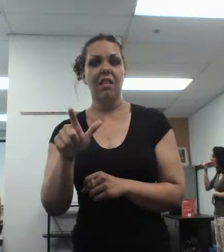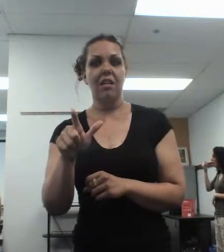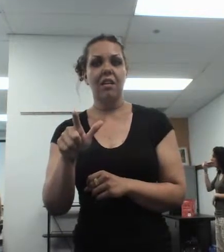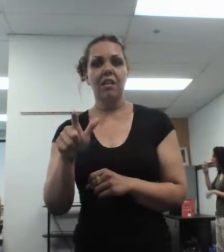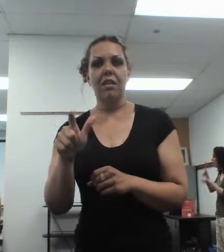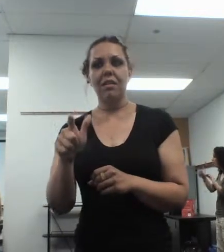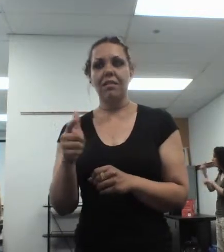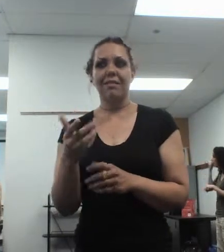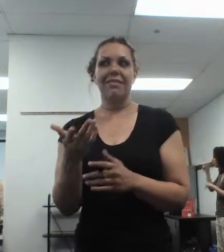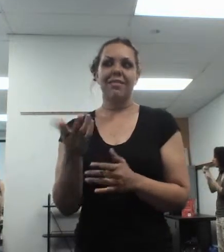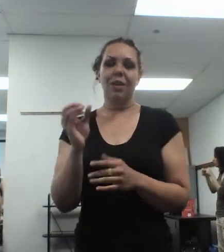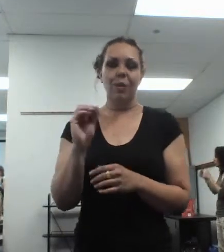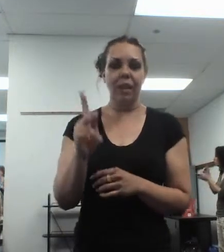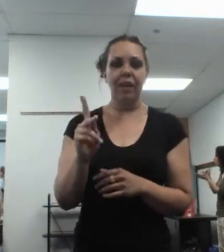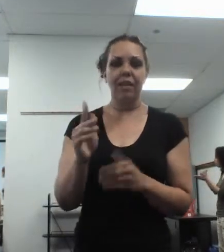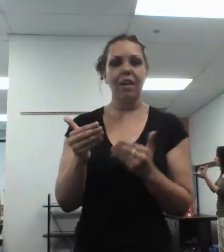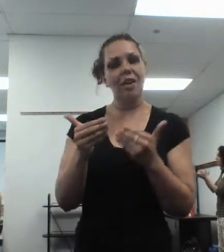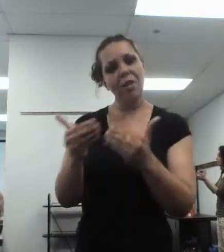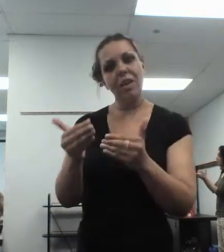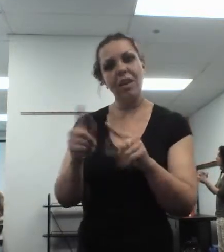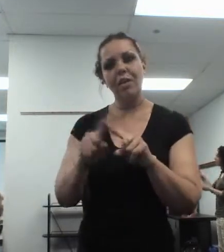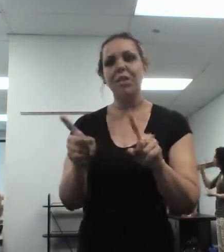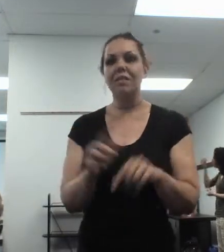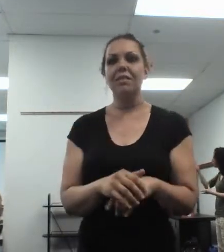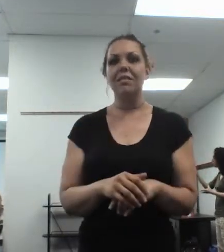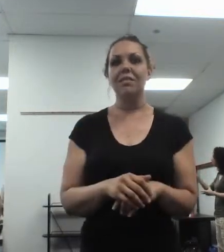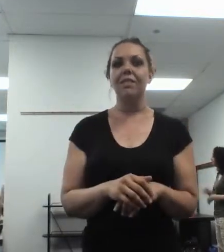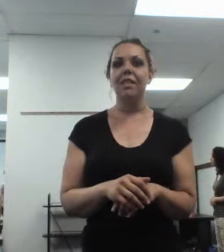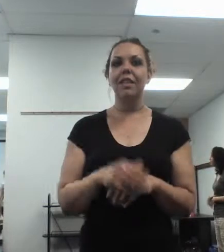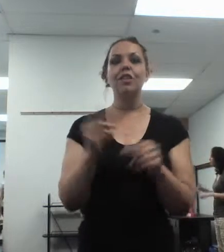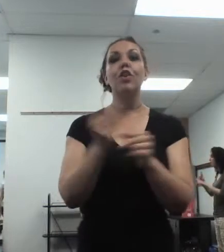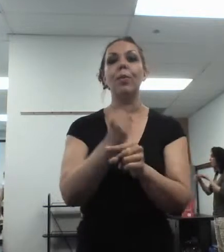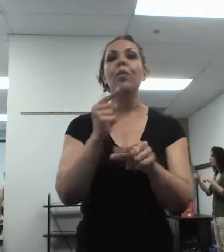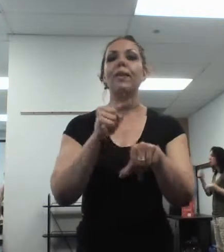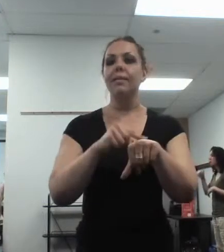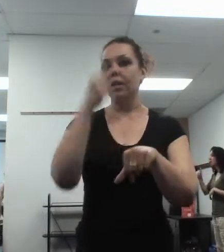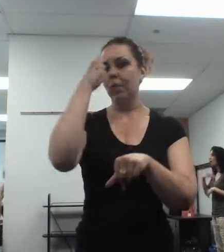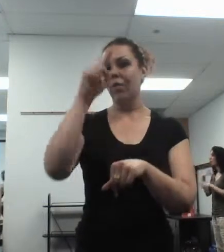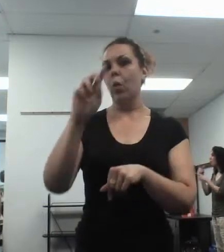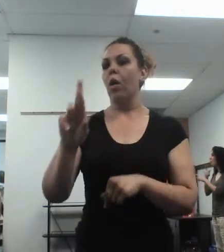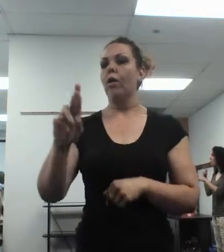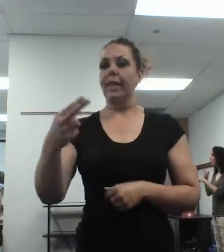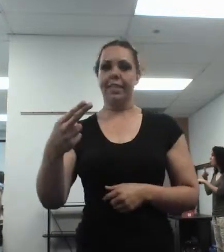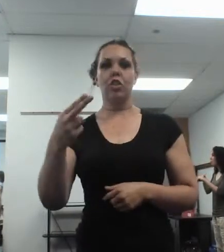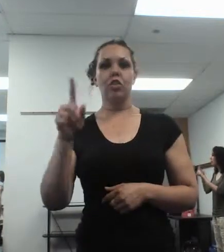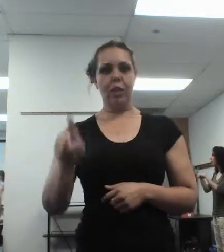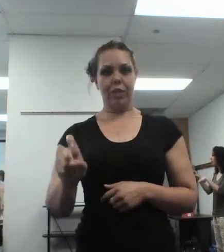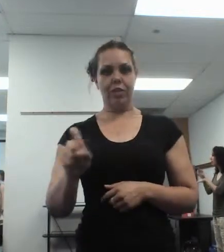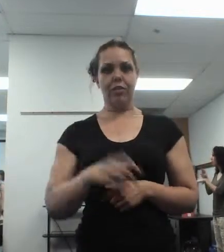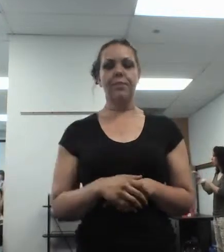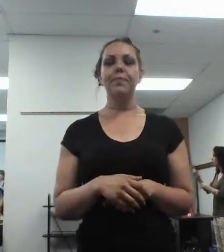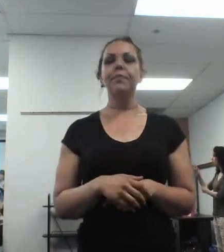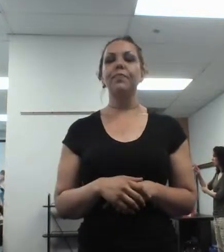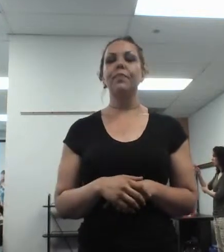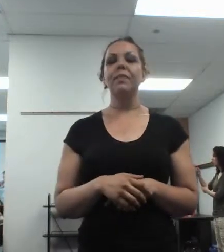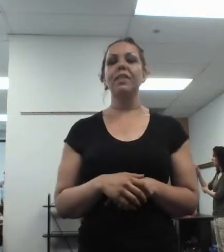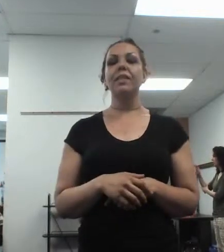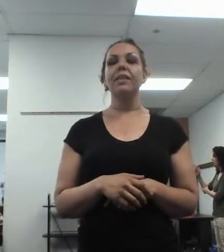ahead. Use them. There's definitely appropriate times for them. All right, the next category is conceptually accurate